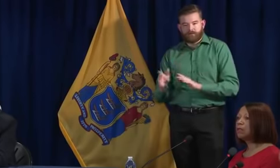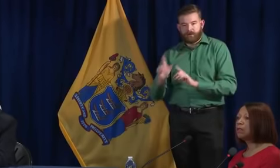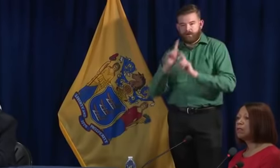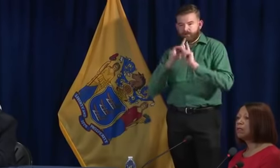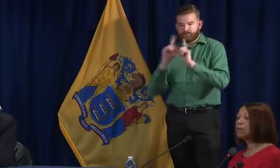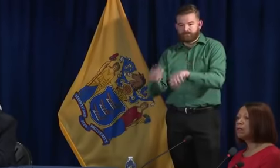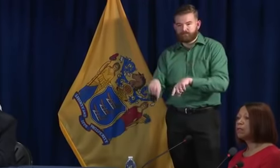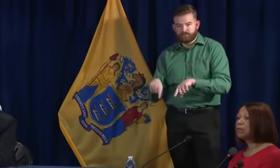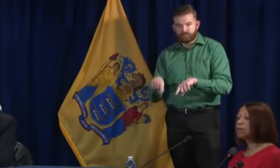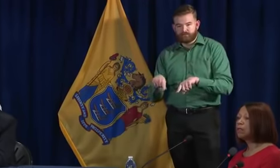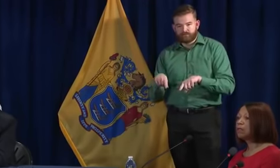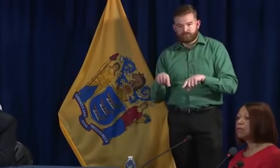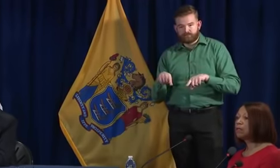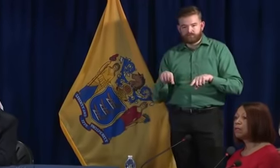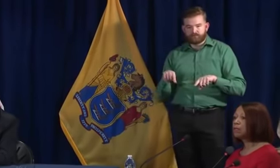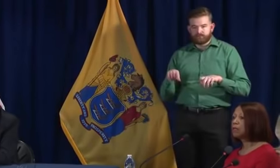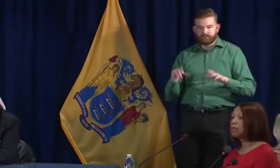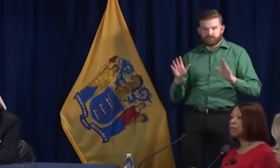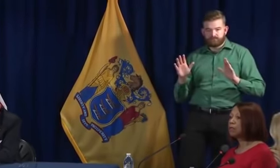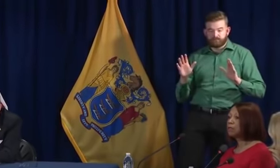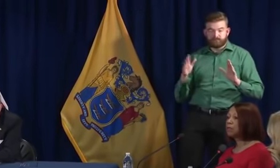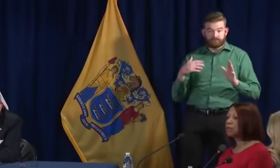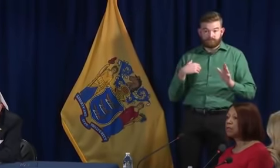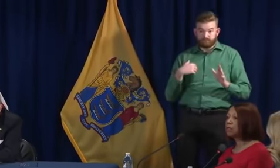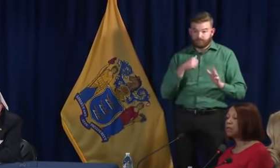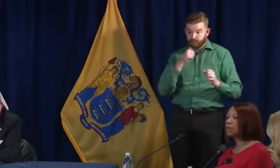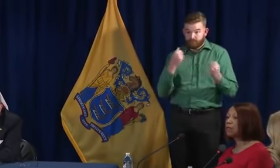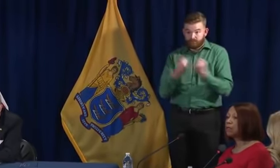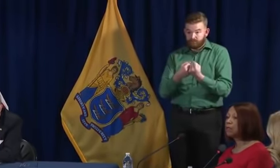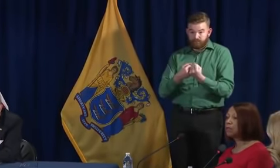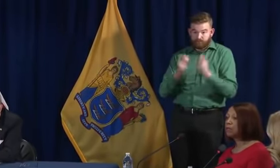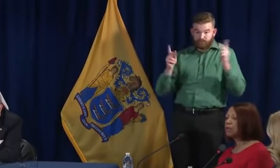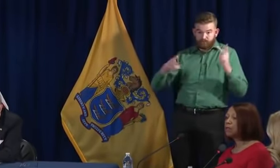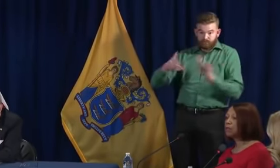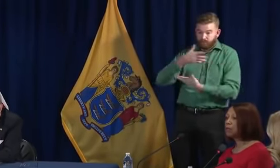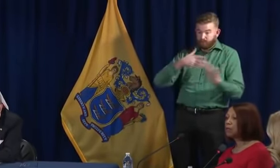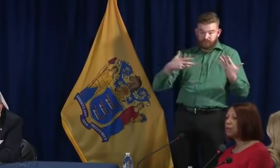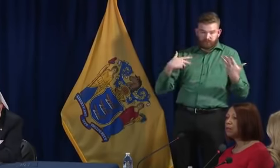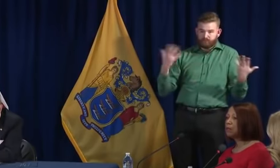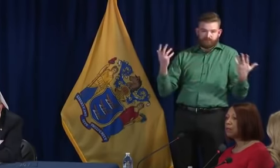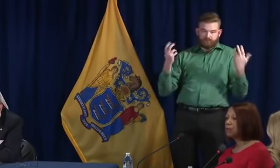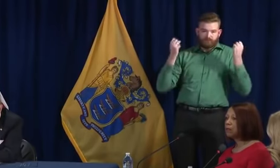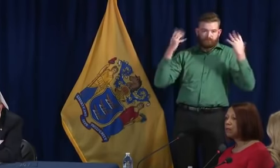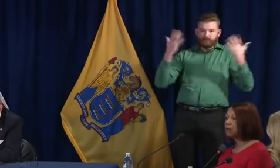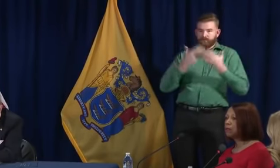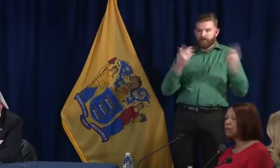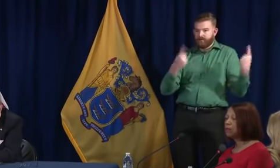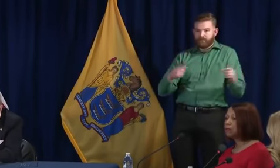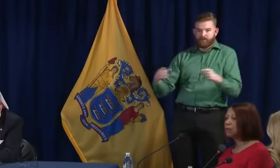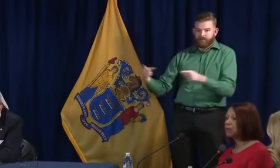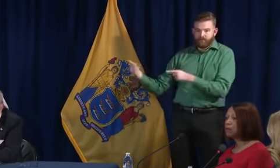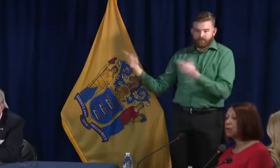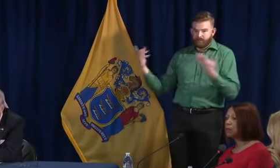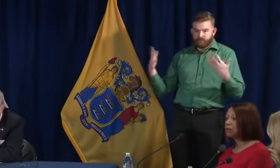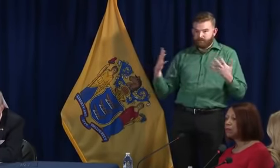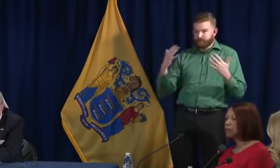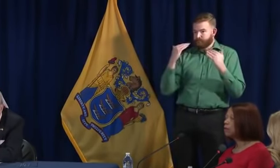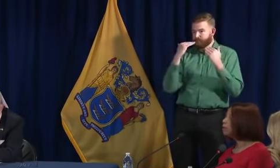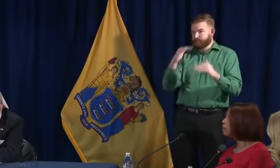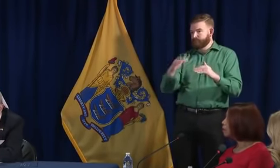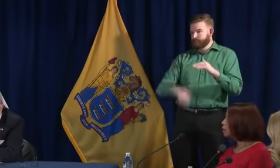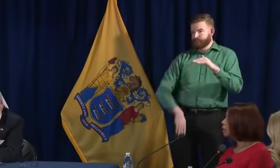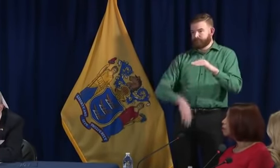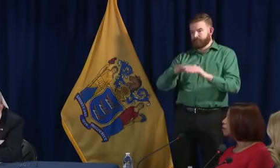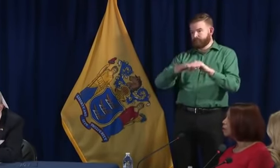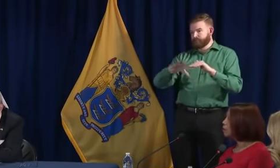interaction? Well, there's not a lot of it going on, so we've already limited interactions to 50 people of any kind, and then within that, there's